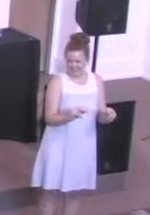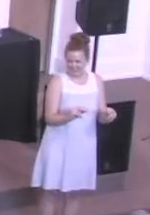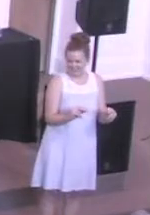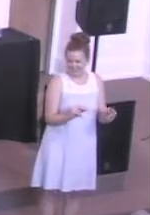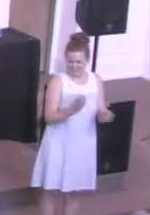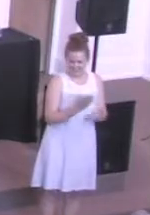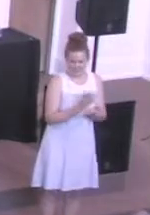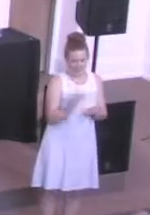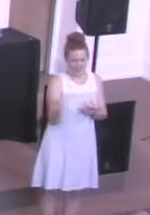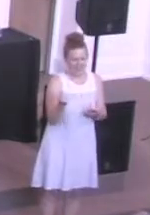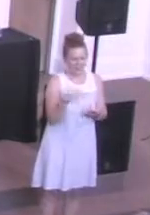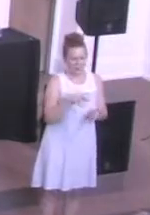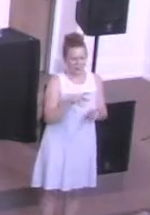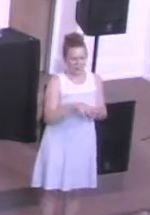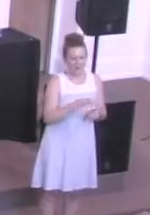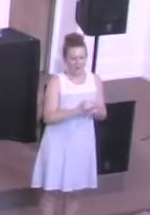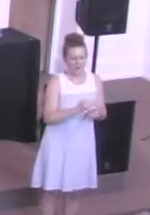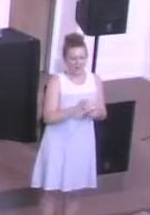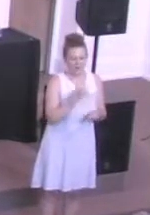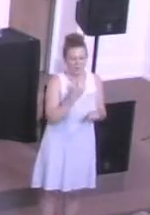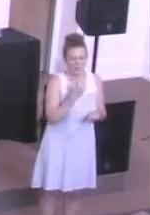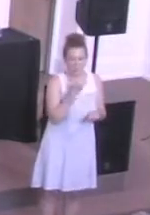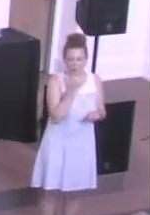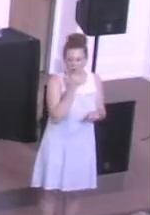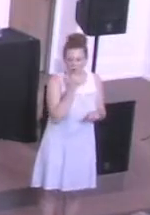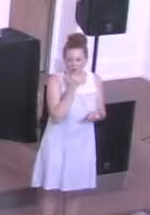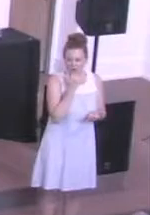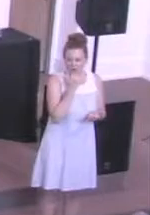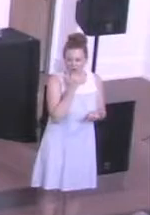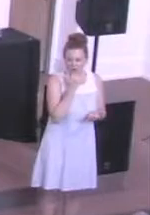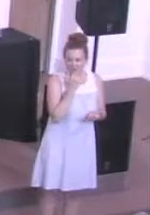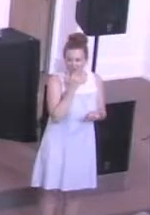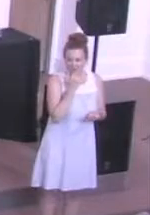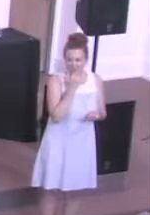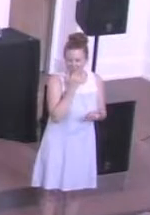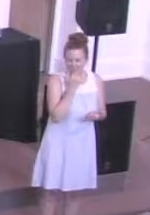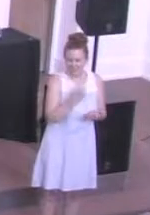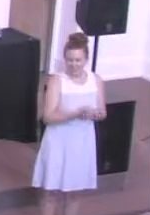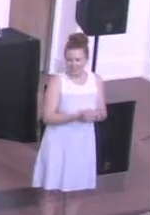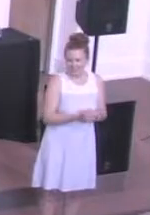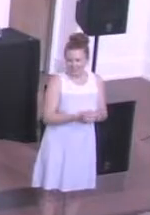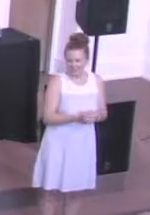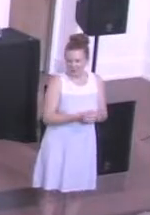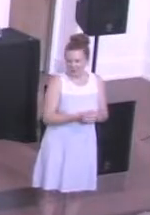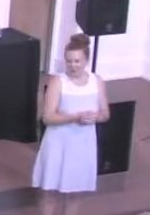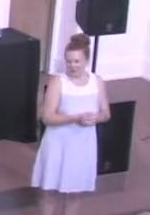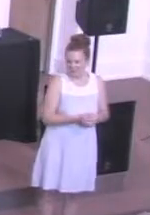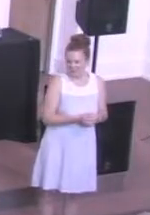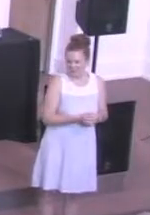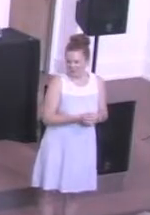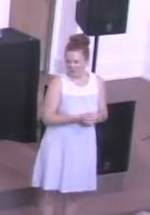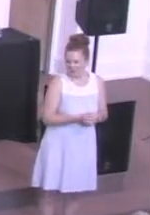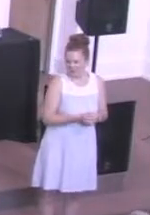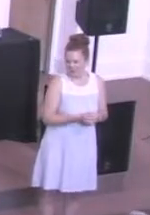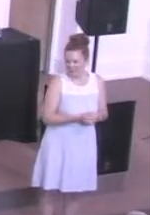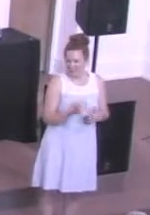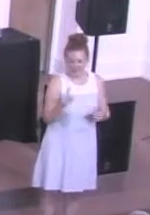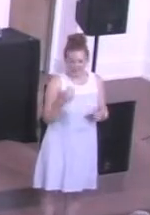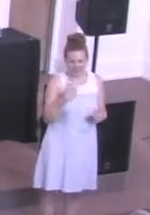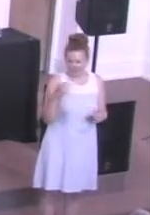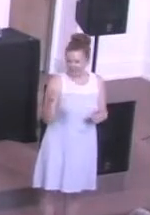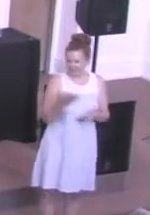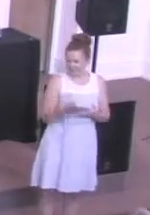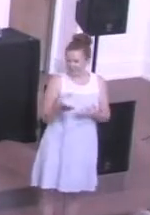But hold on a second. Isn't that what we've done, though? For real, for real. Okay. You know what? I got to tell you